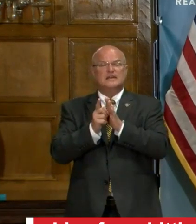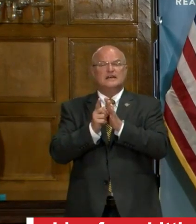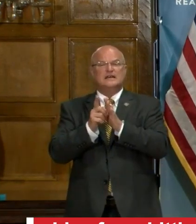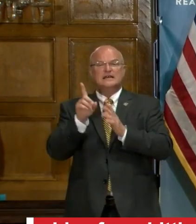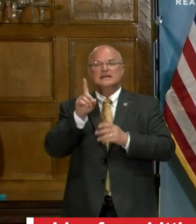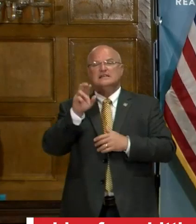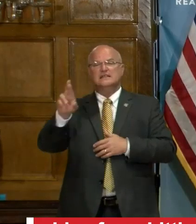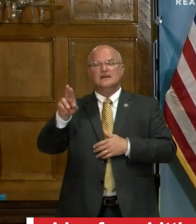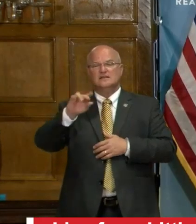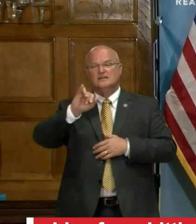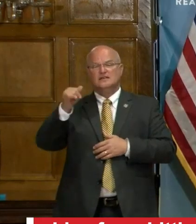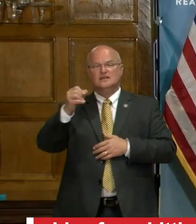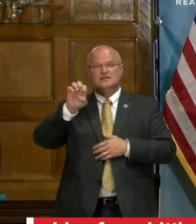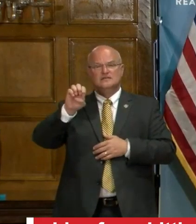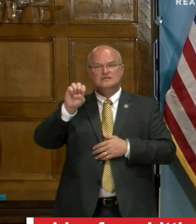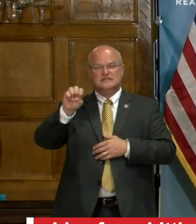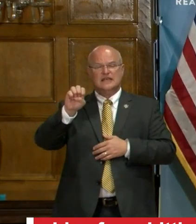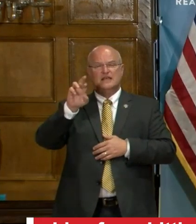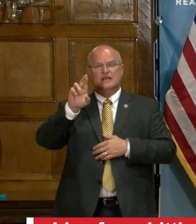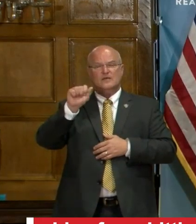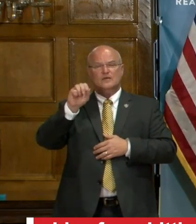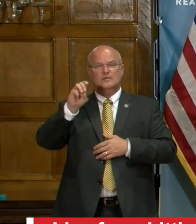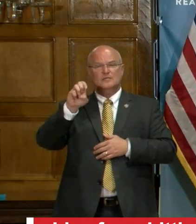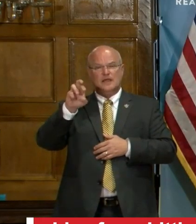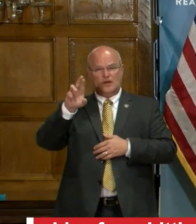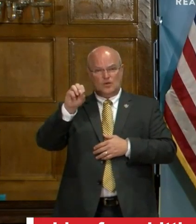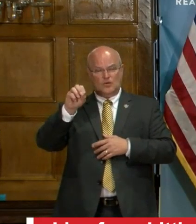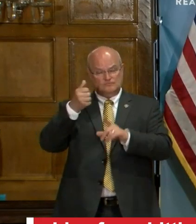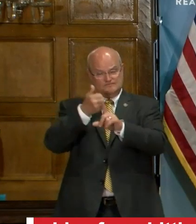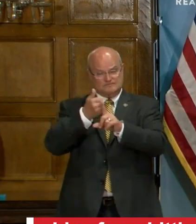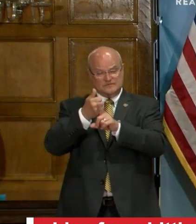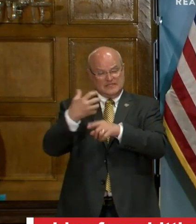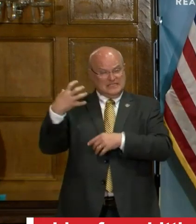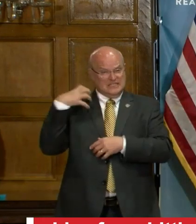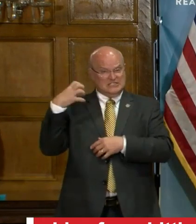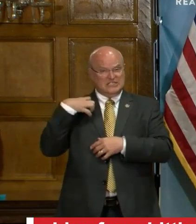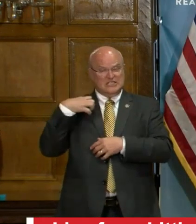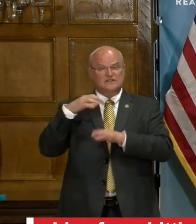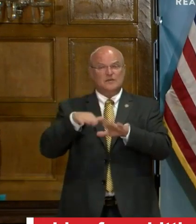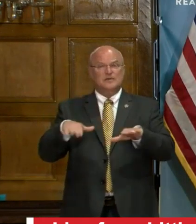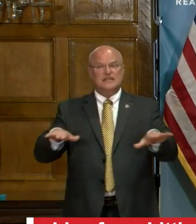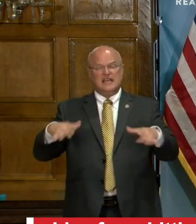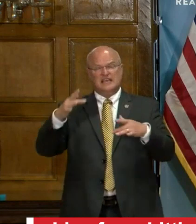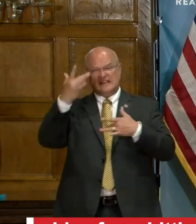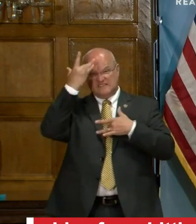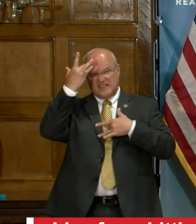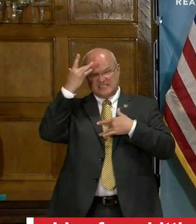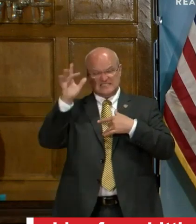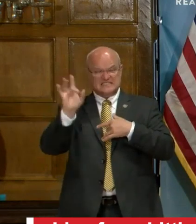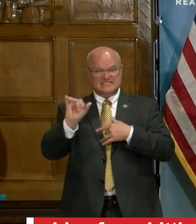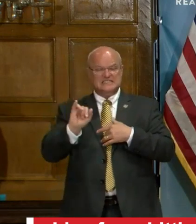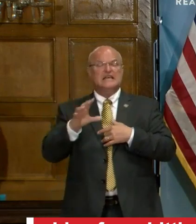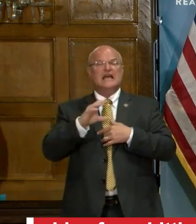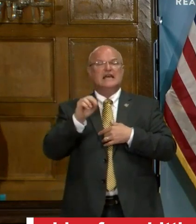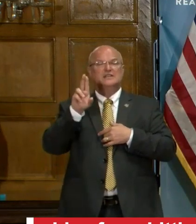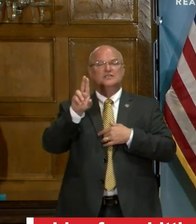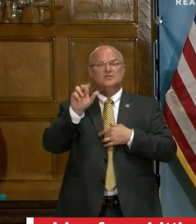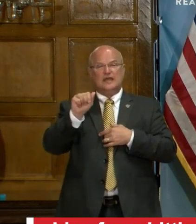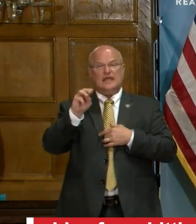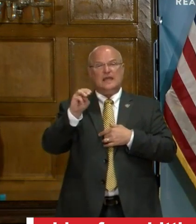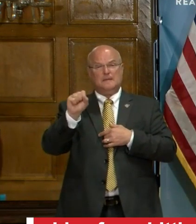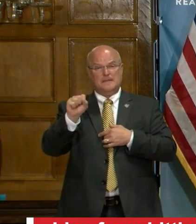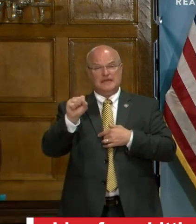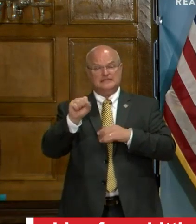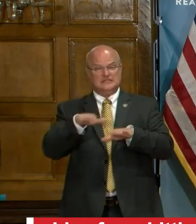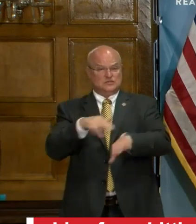here Dr. Jose Romero. Dr. Romero is the Chief of Pediatric Infectious Diseases at UAMS